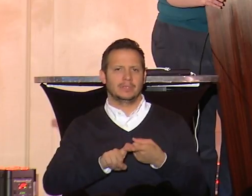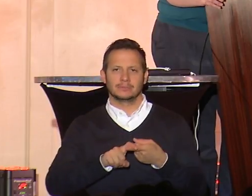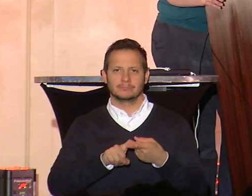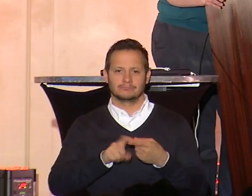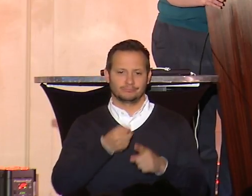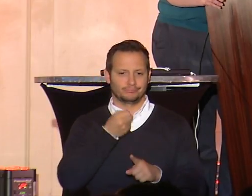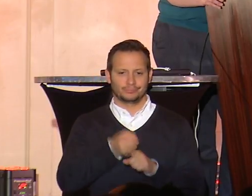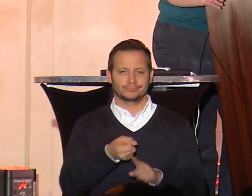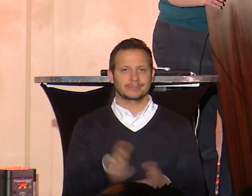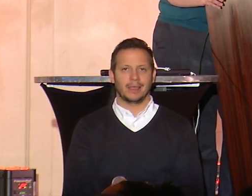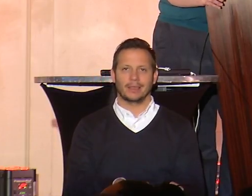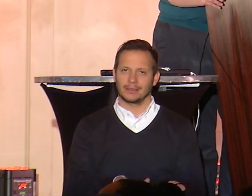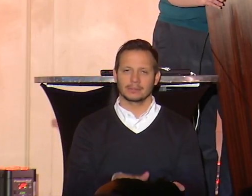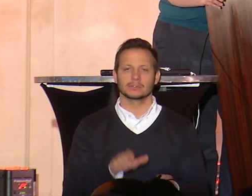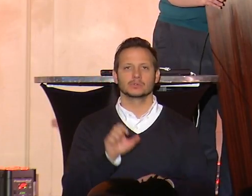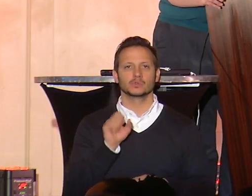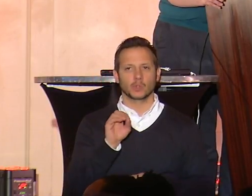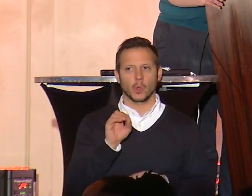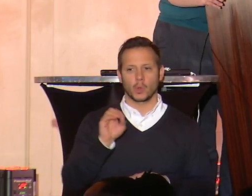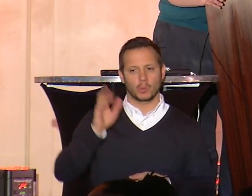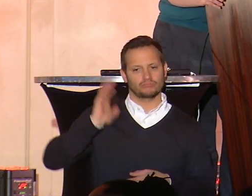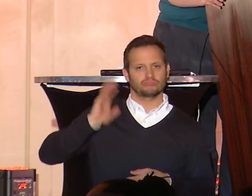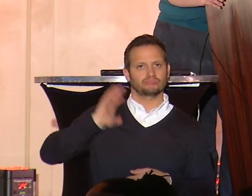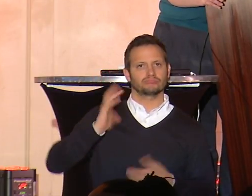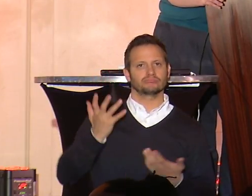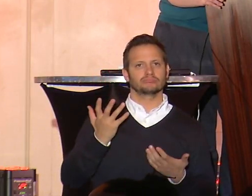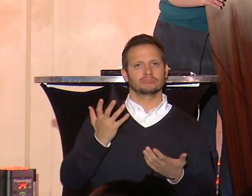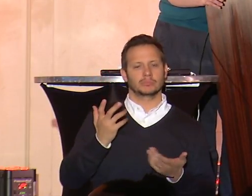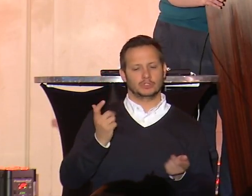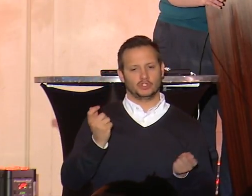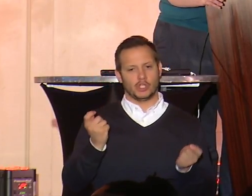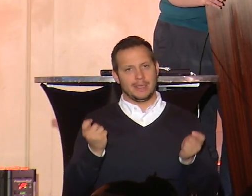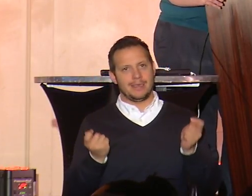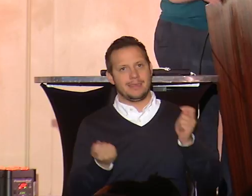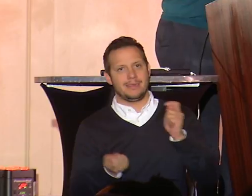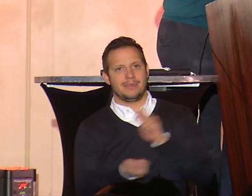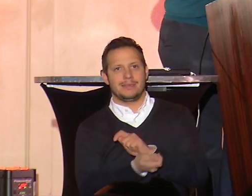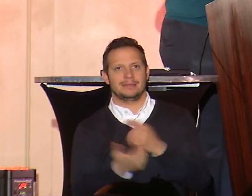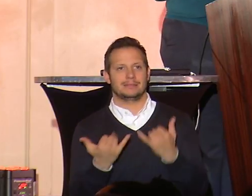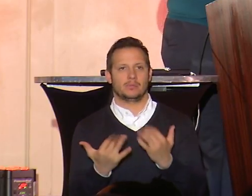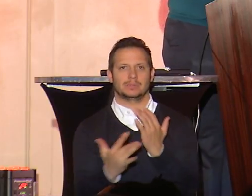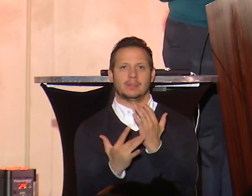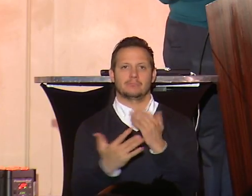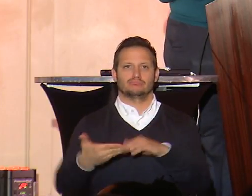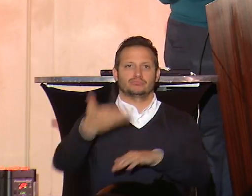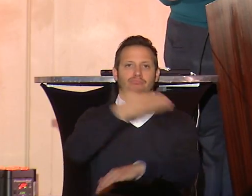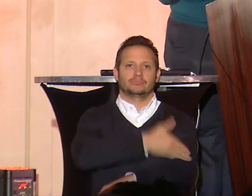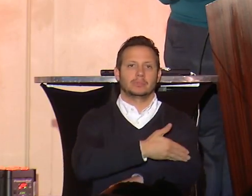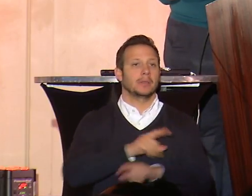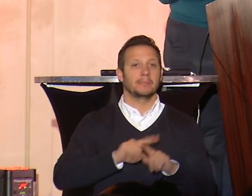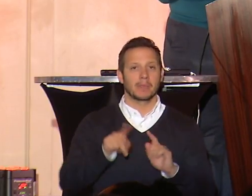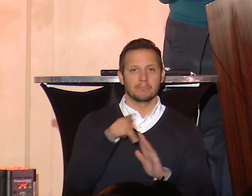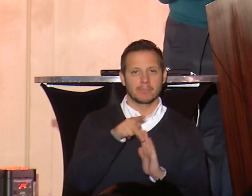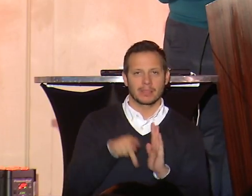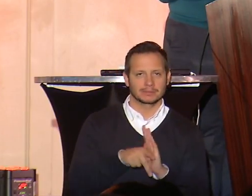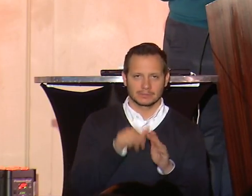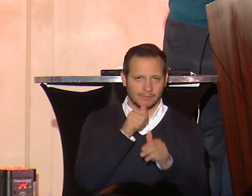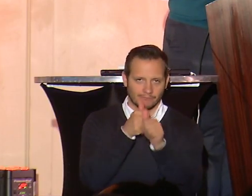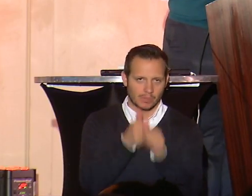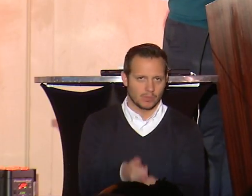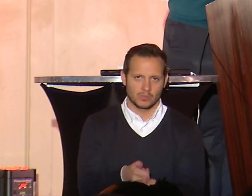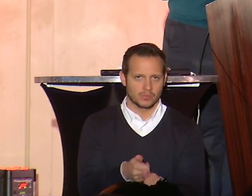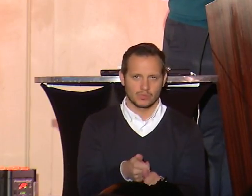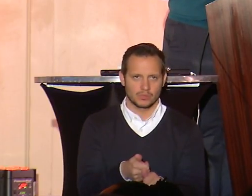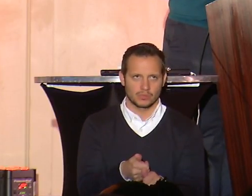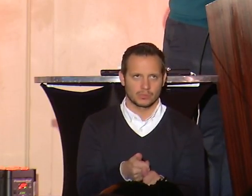that. And so how we die medically has changed, but our policies haven't kept up with this idea